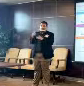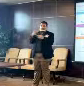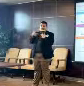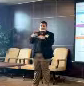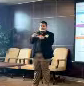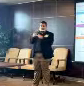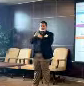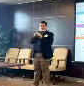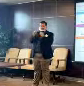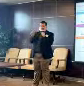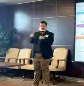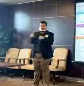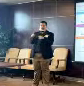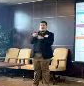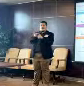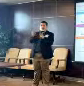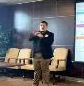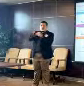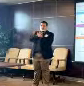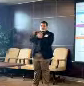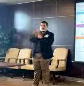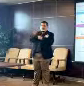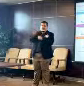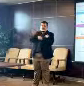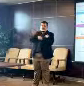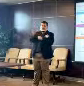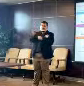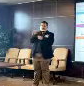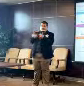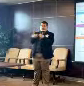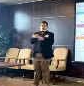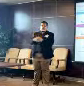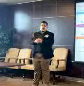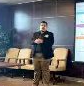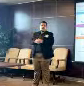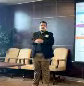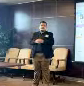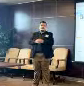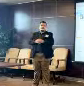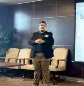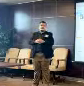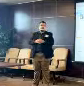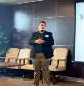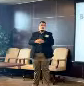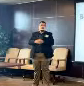healthcare system are as a result of COVID-19 complications.